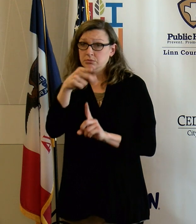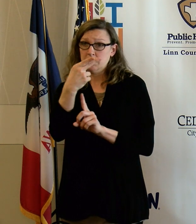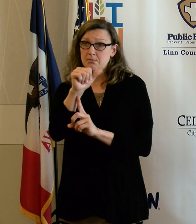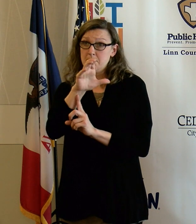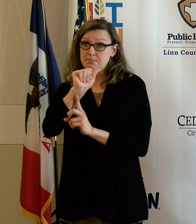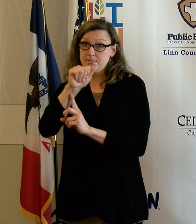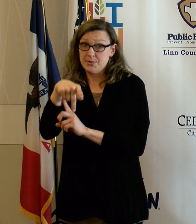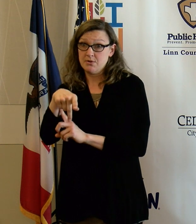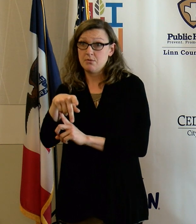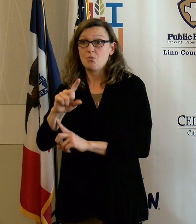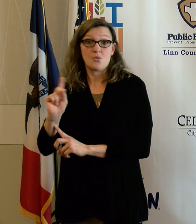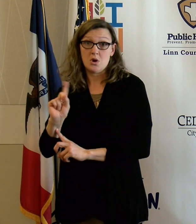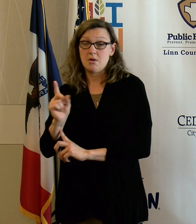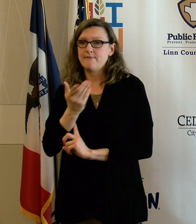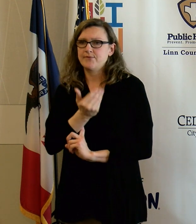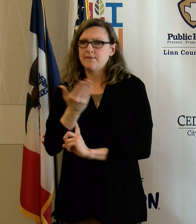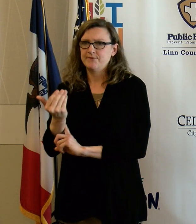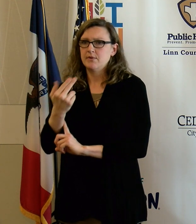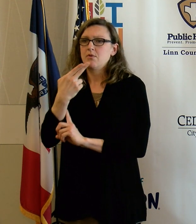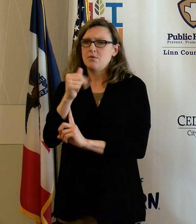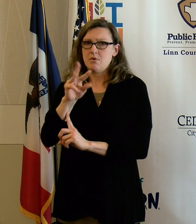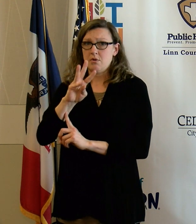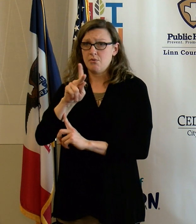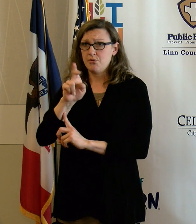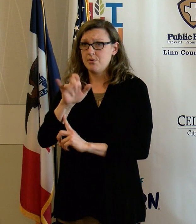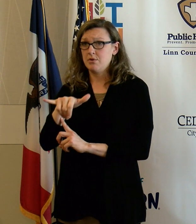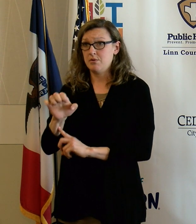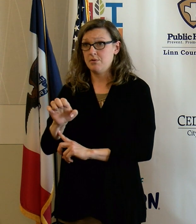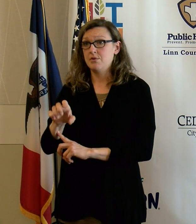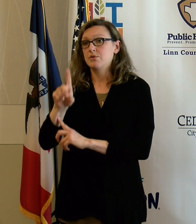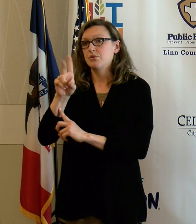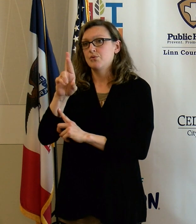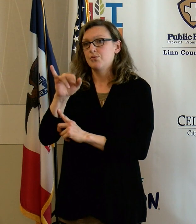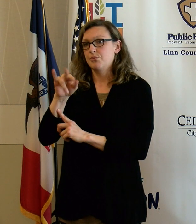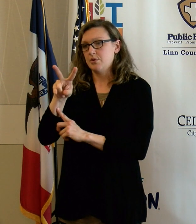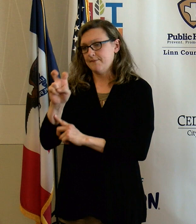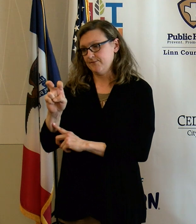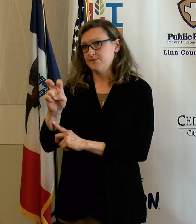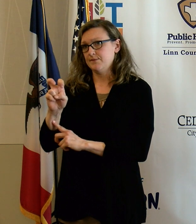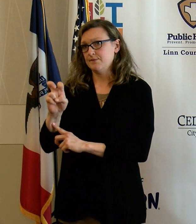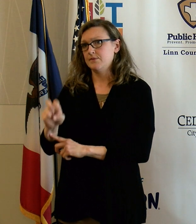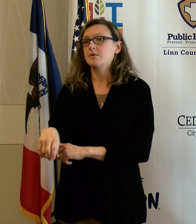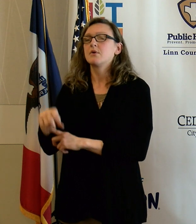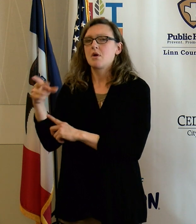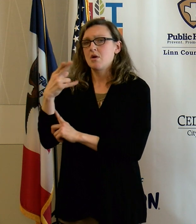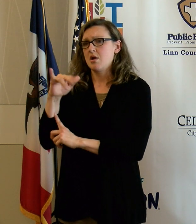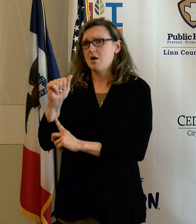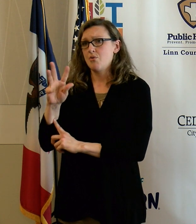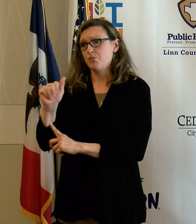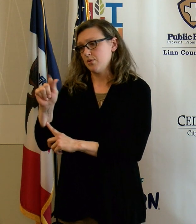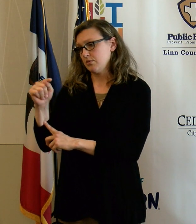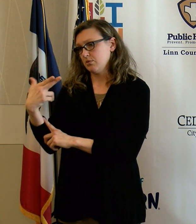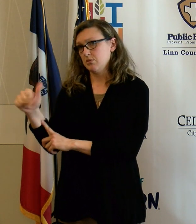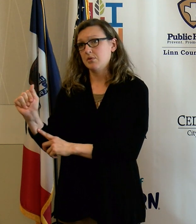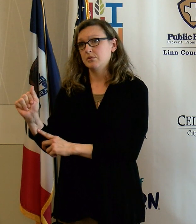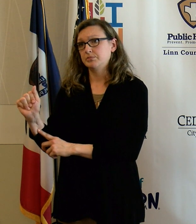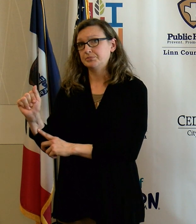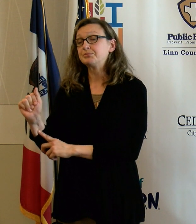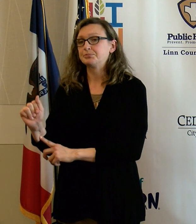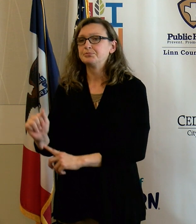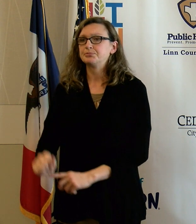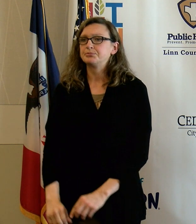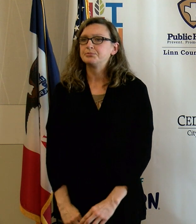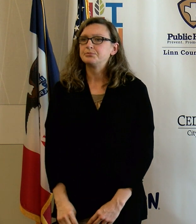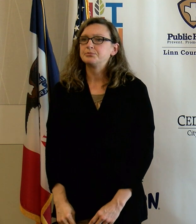Drive, Hiawatha. Drop-off is between the hours of 8:30 a.m. and 4:30 p.m. Monday through